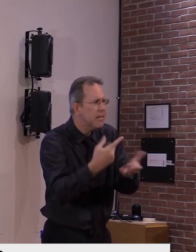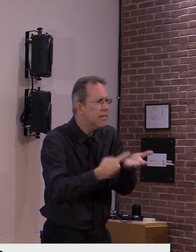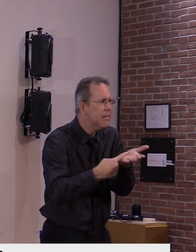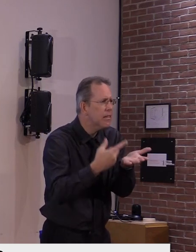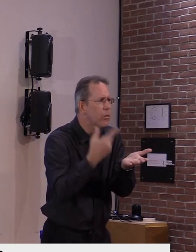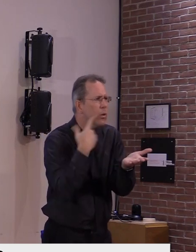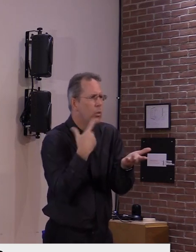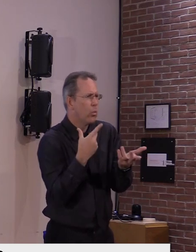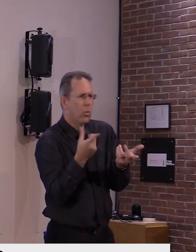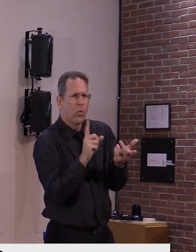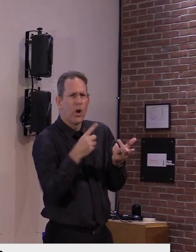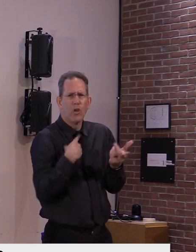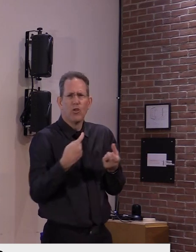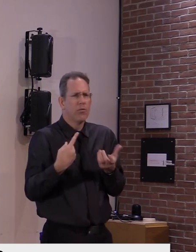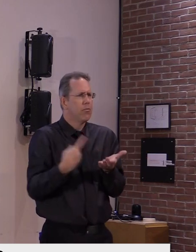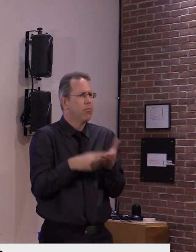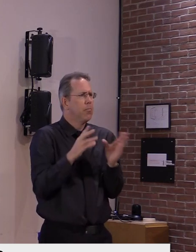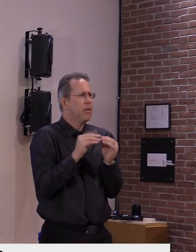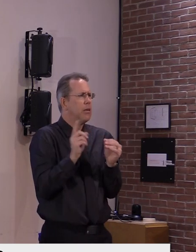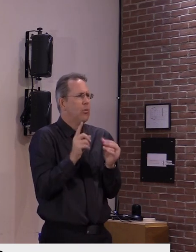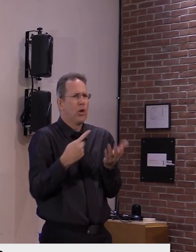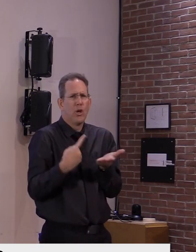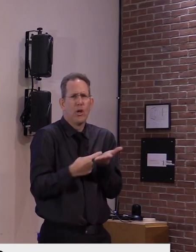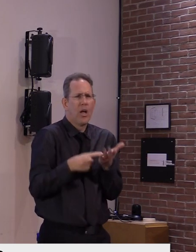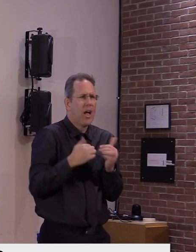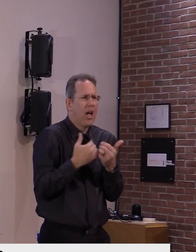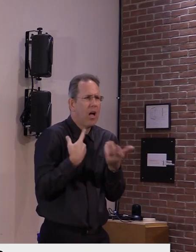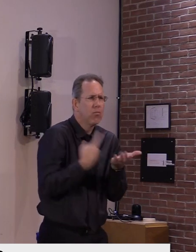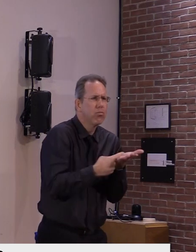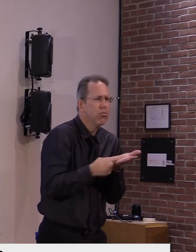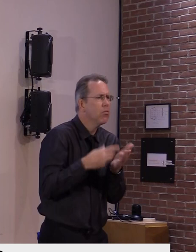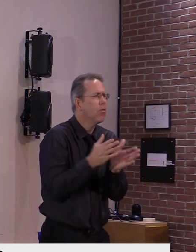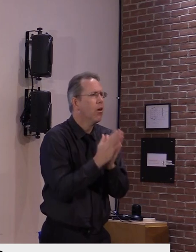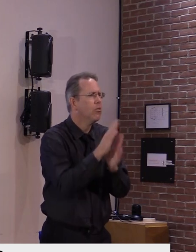can address them when the legislature comes back into session.